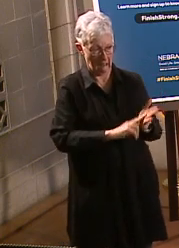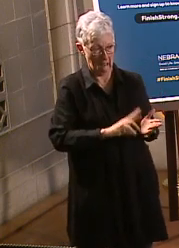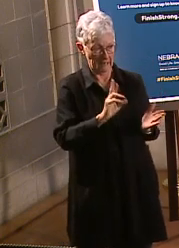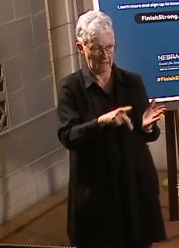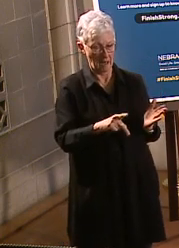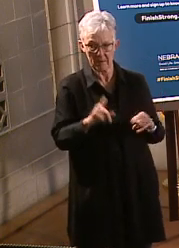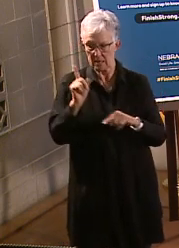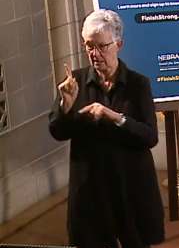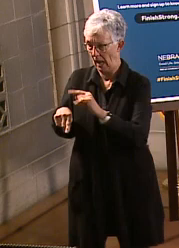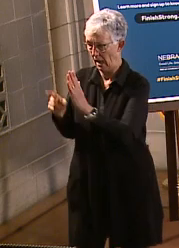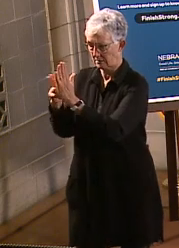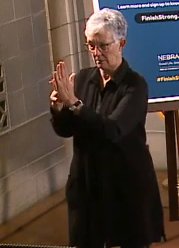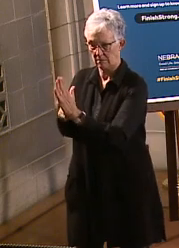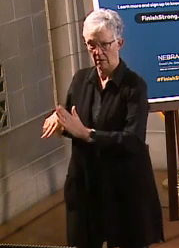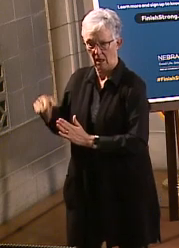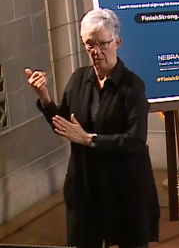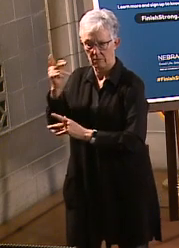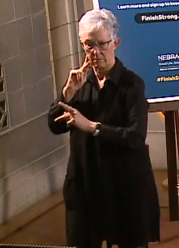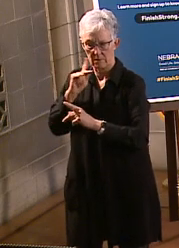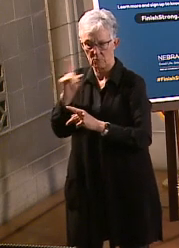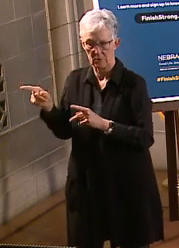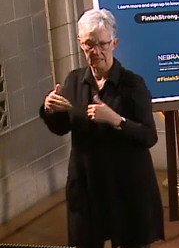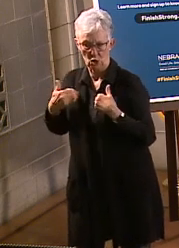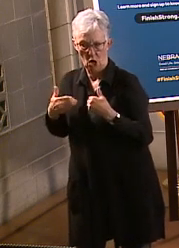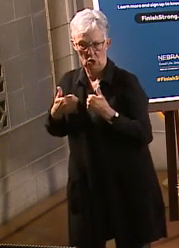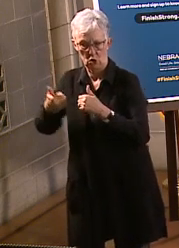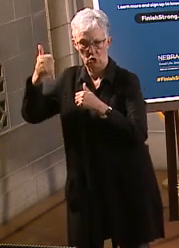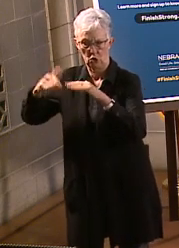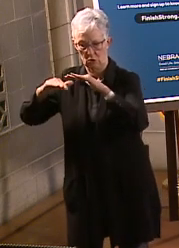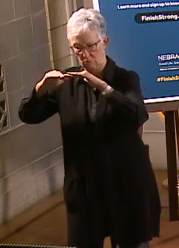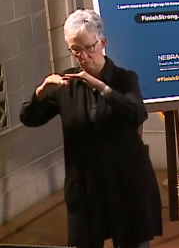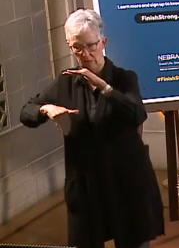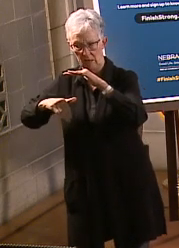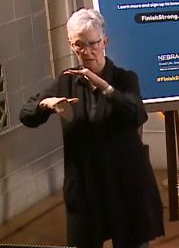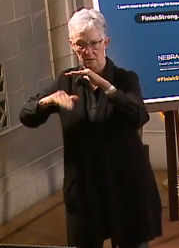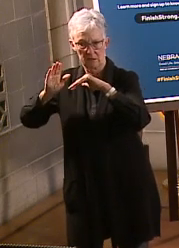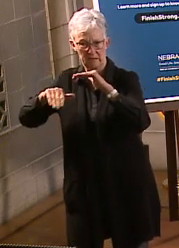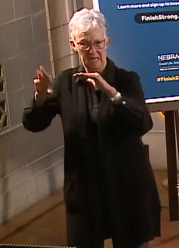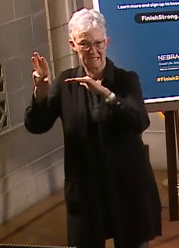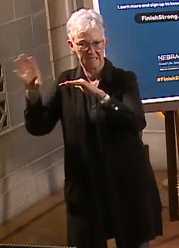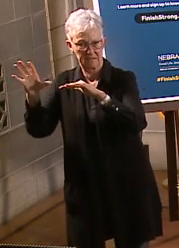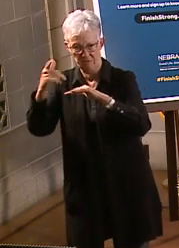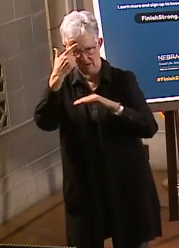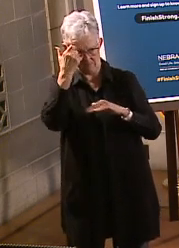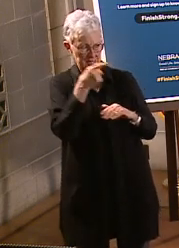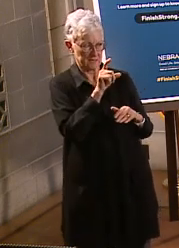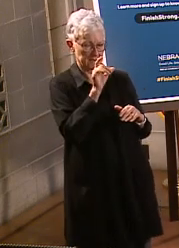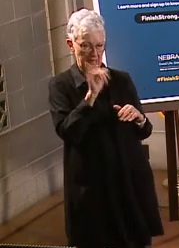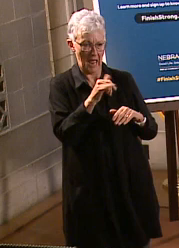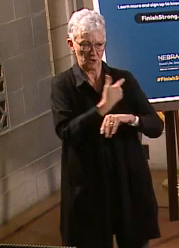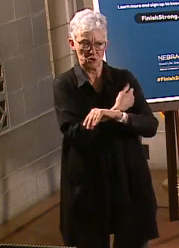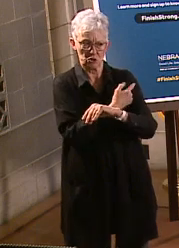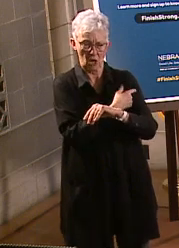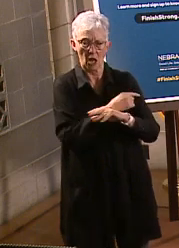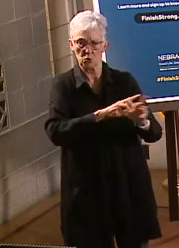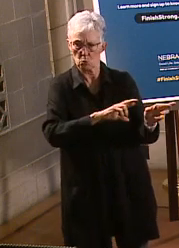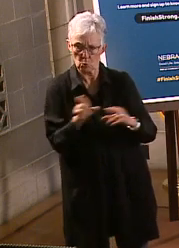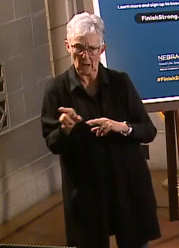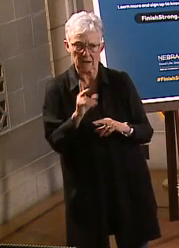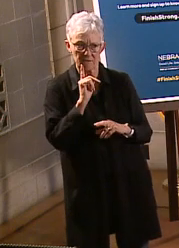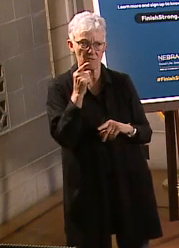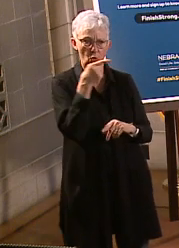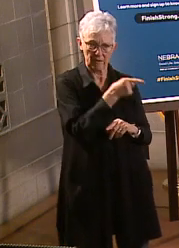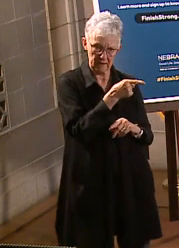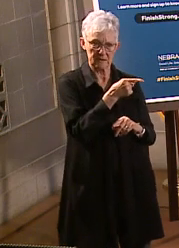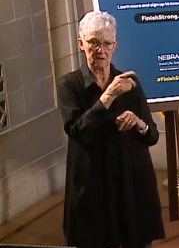of people who are more willing to be vaccinated? Is that a flaw in the system? Would you consider altering it to speed it up? Jack, I think you're misunderstanding what Dr. Poor is